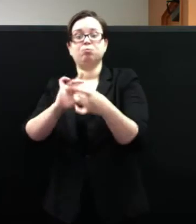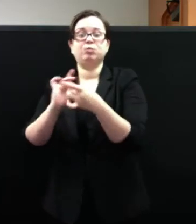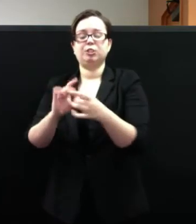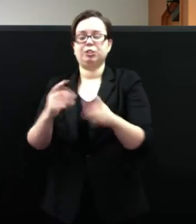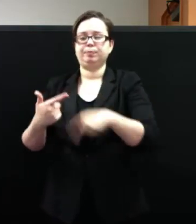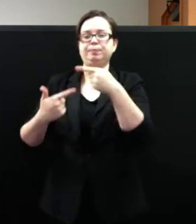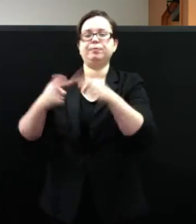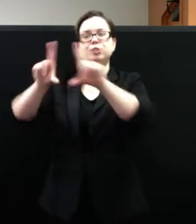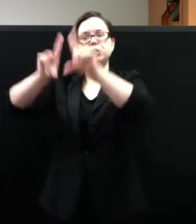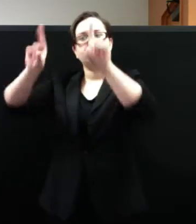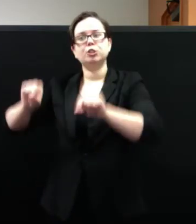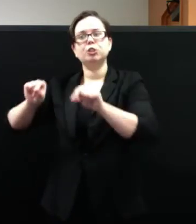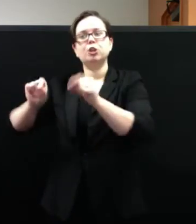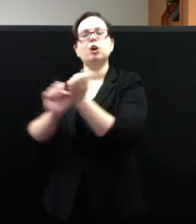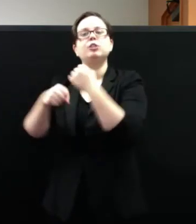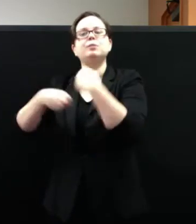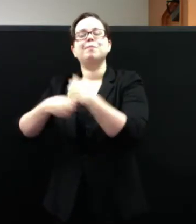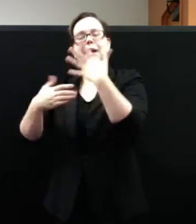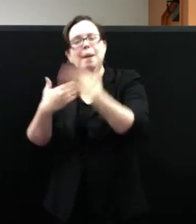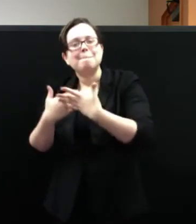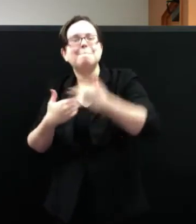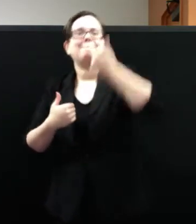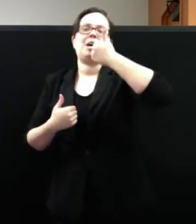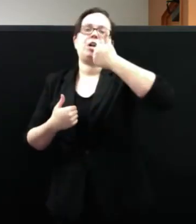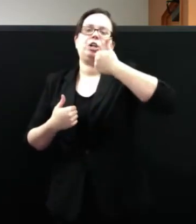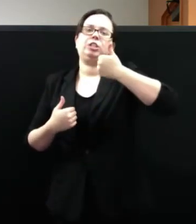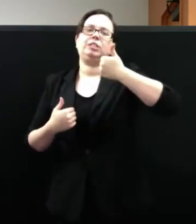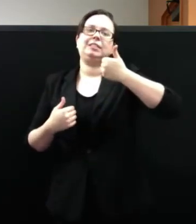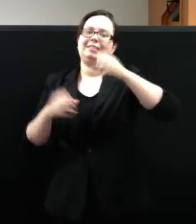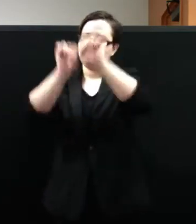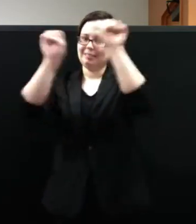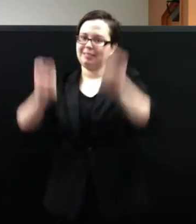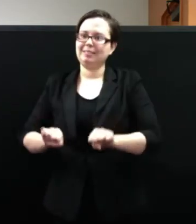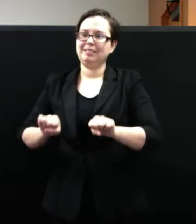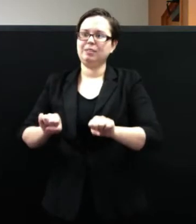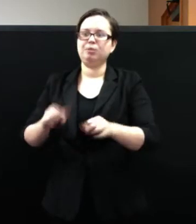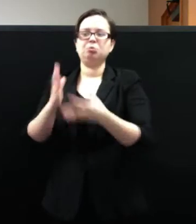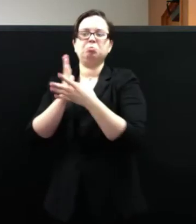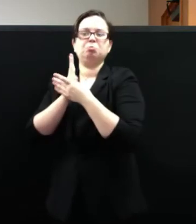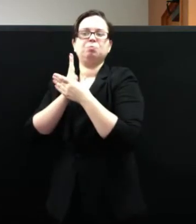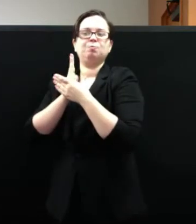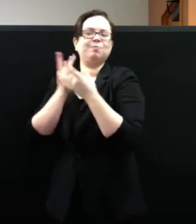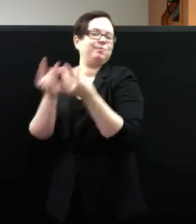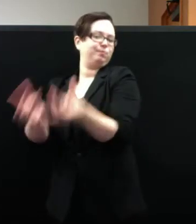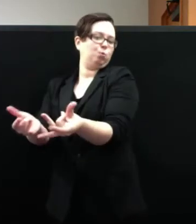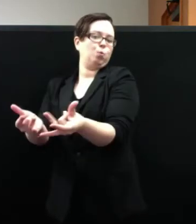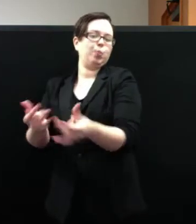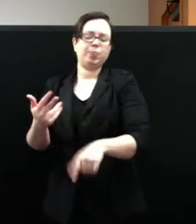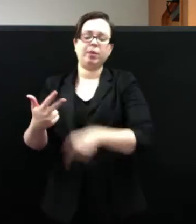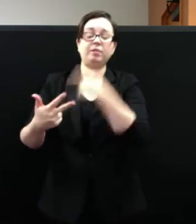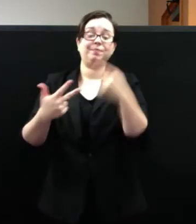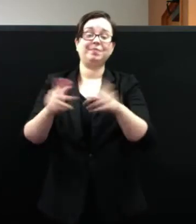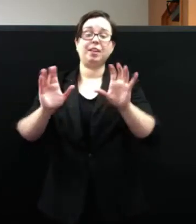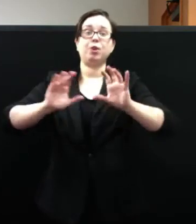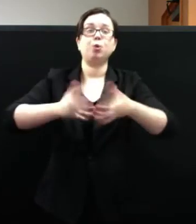systems models because we iterate much more fluidly. And then the group notes produce the most comprehensive models because we